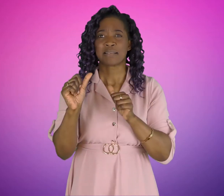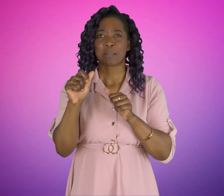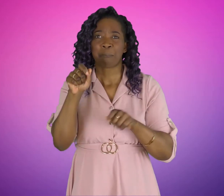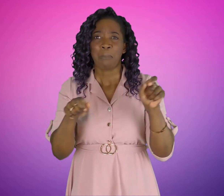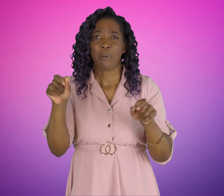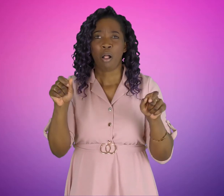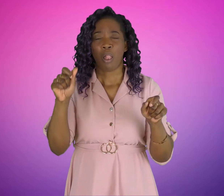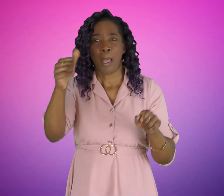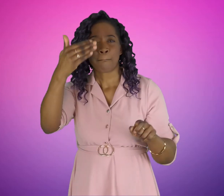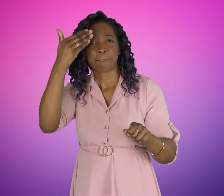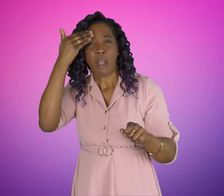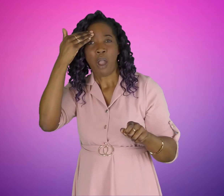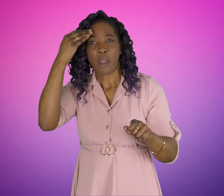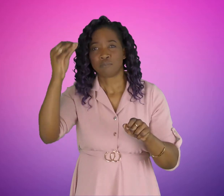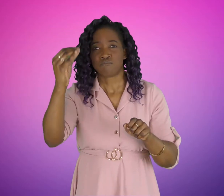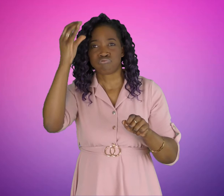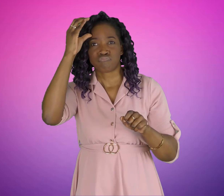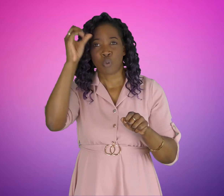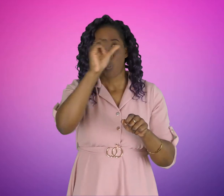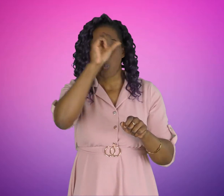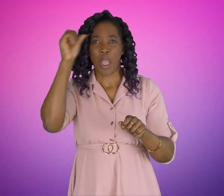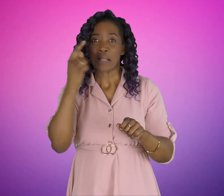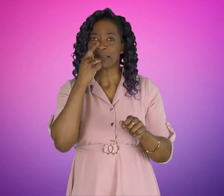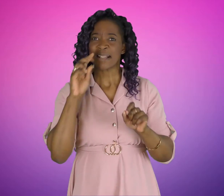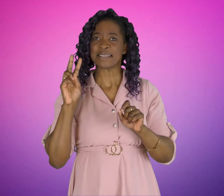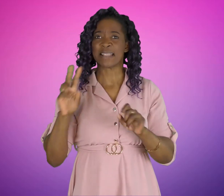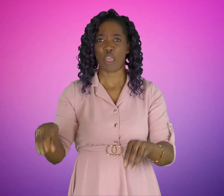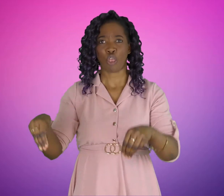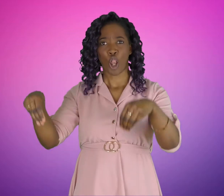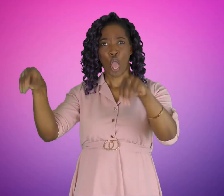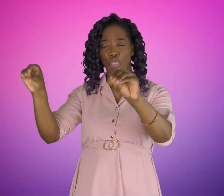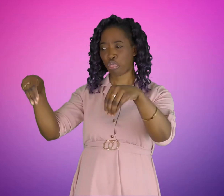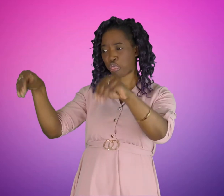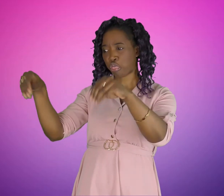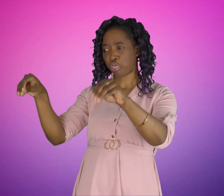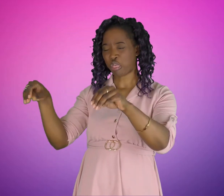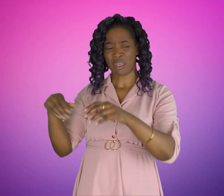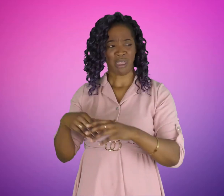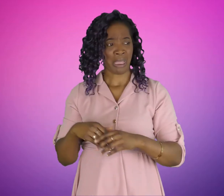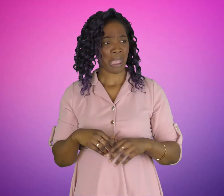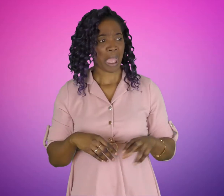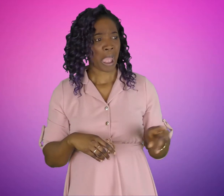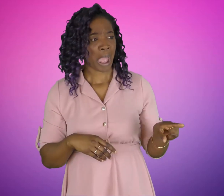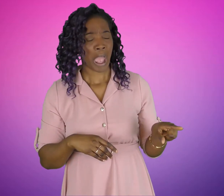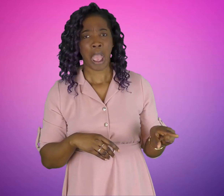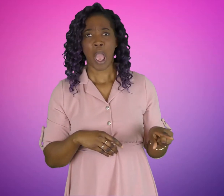very finest of minds, the wisest of men, can see it. Our cloth. This cloth. Here. Right!